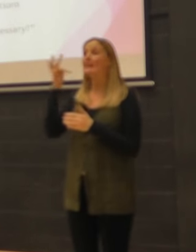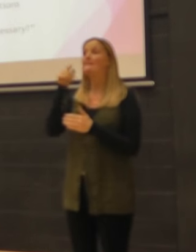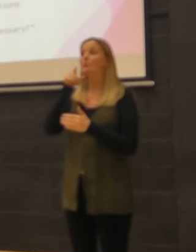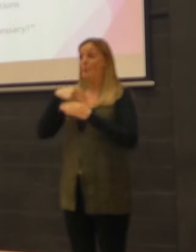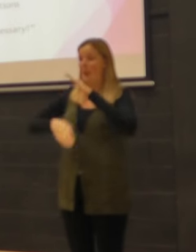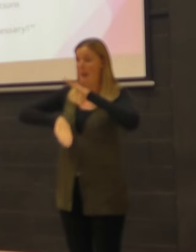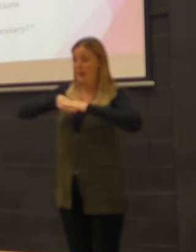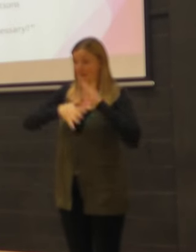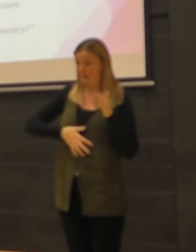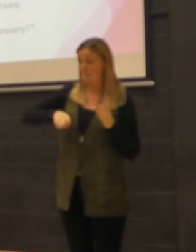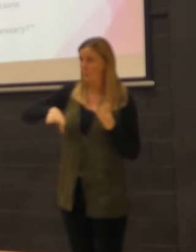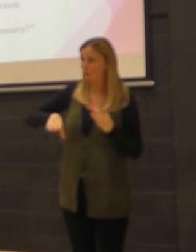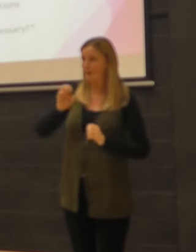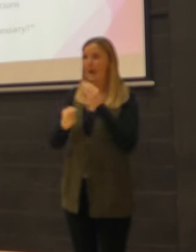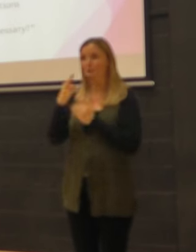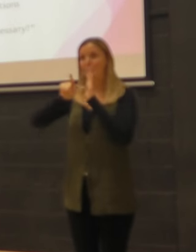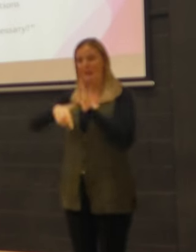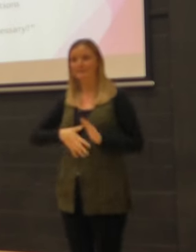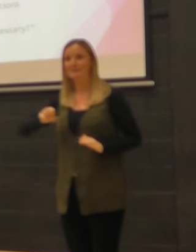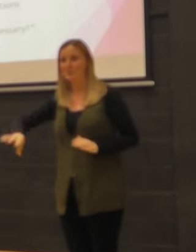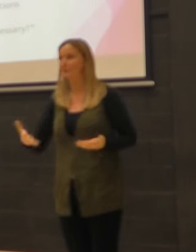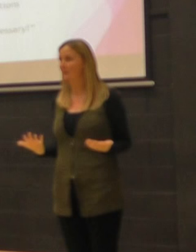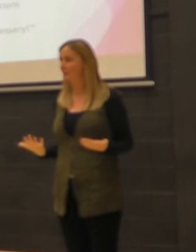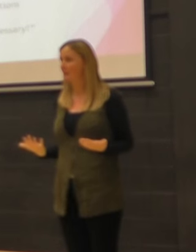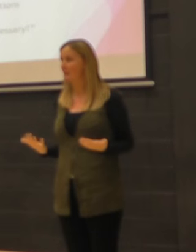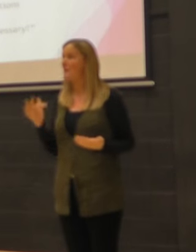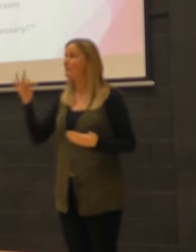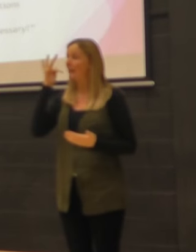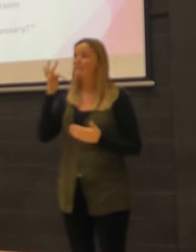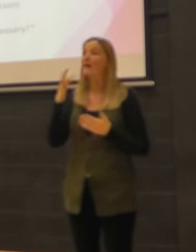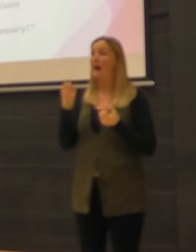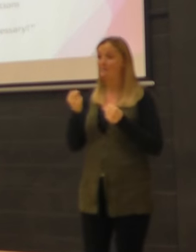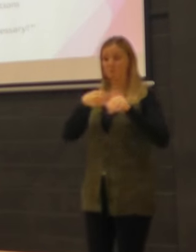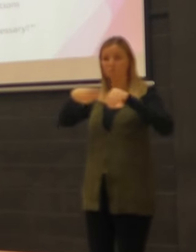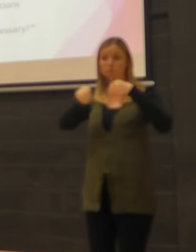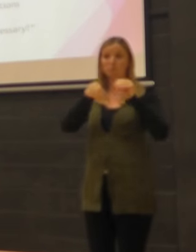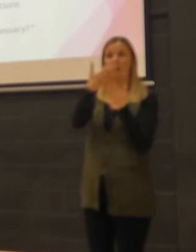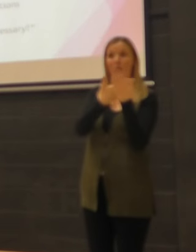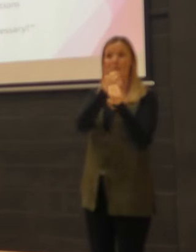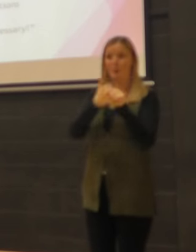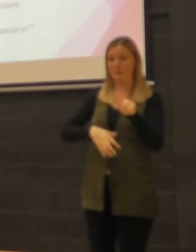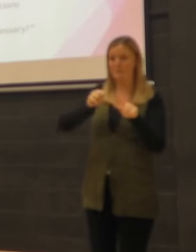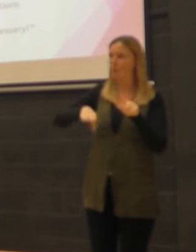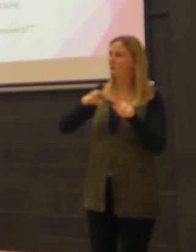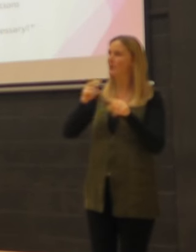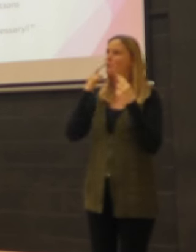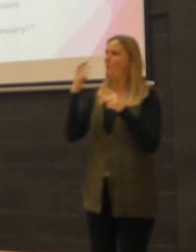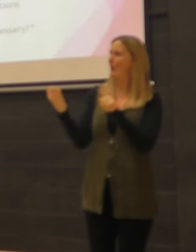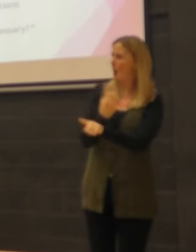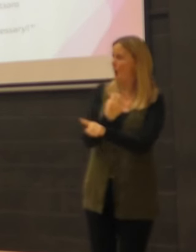abortion, not the other way around. If you don't restrict abortion, you get late abortions. They're very